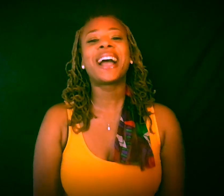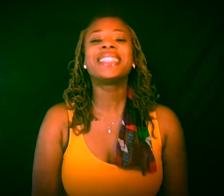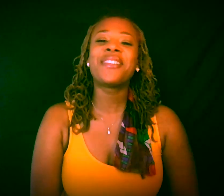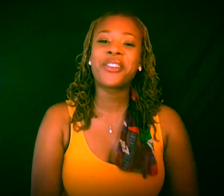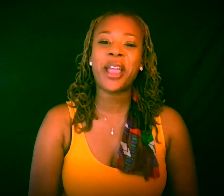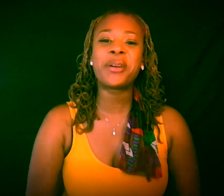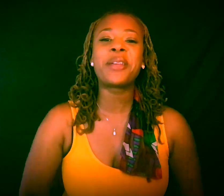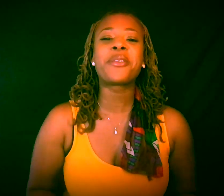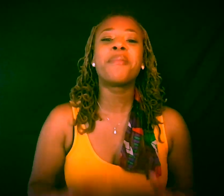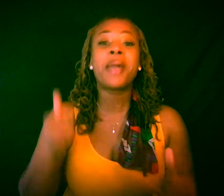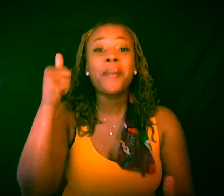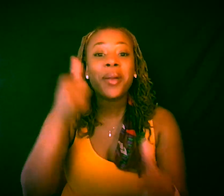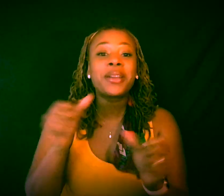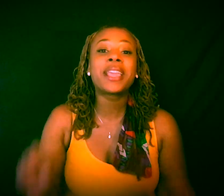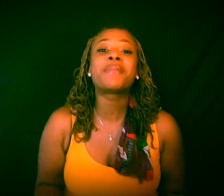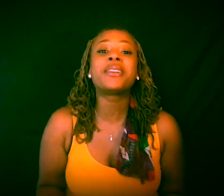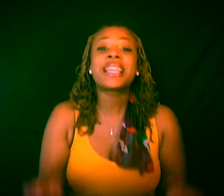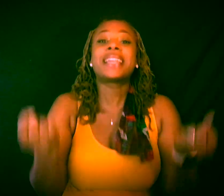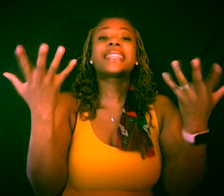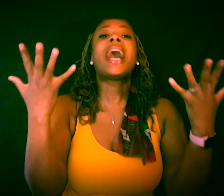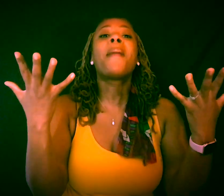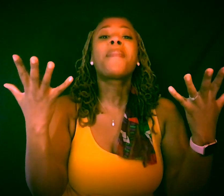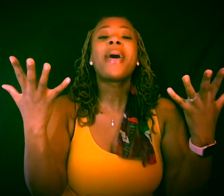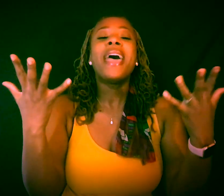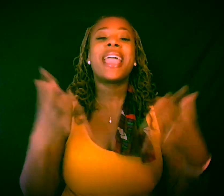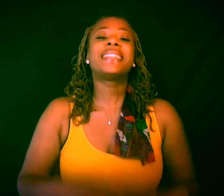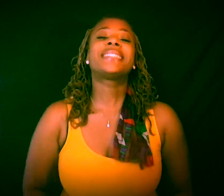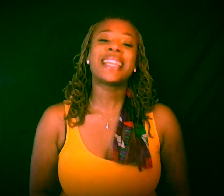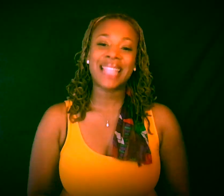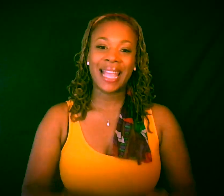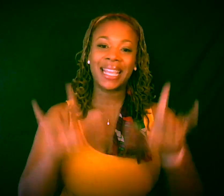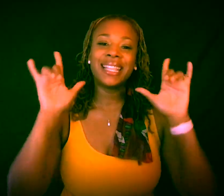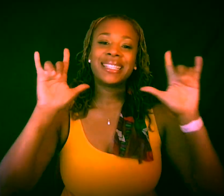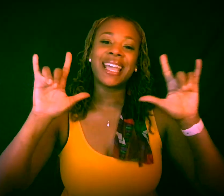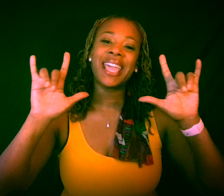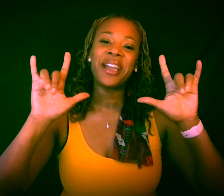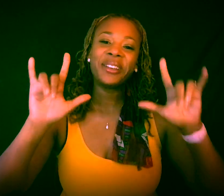right, you guys have a great one. And remember to keep those hands up and stay signing. Take care.